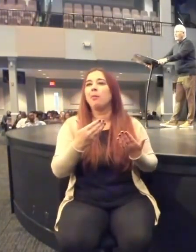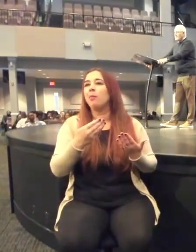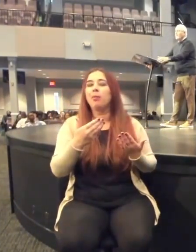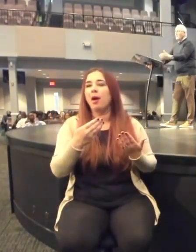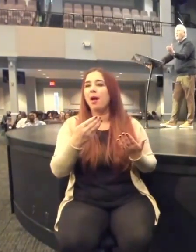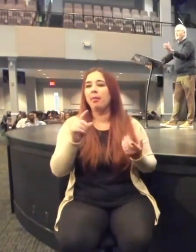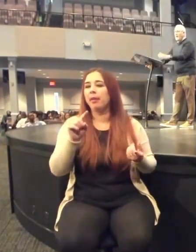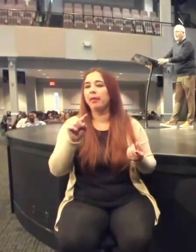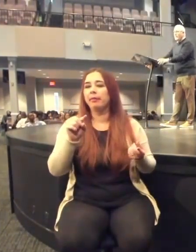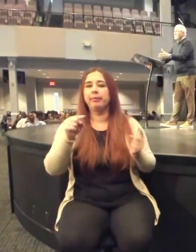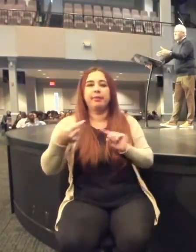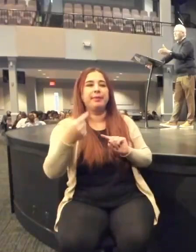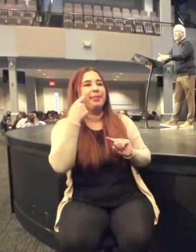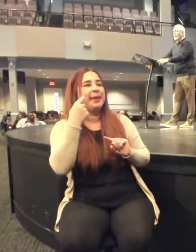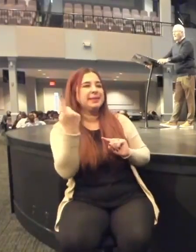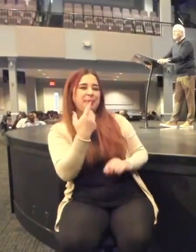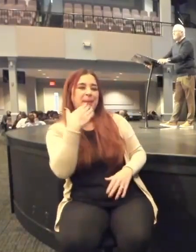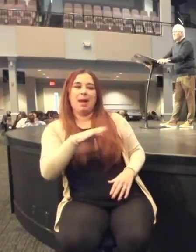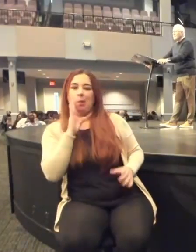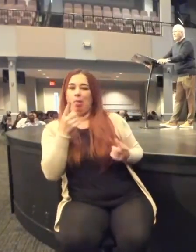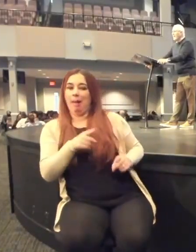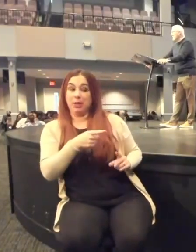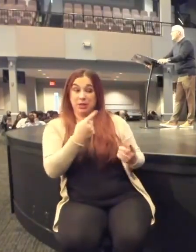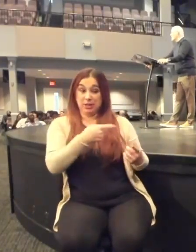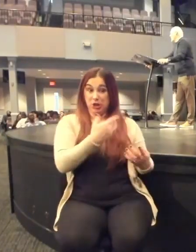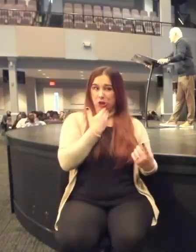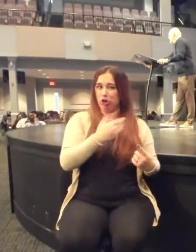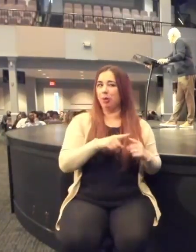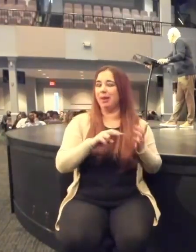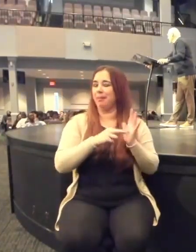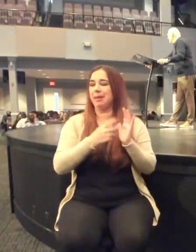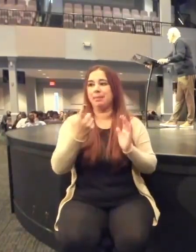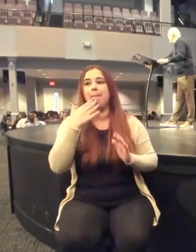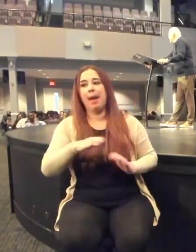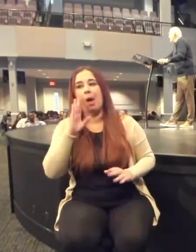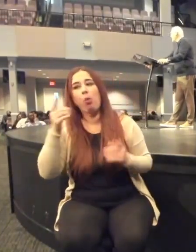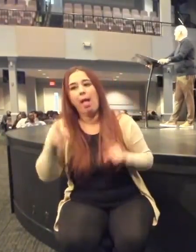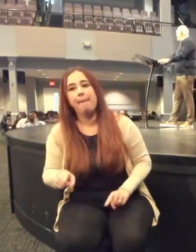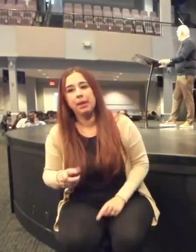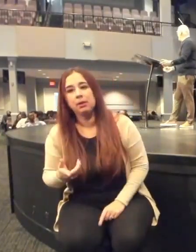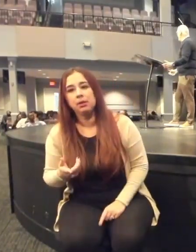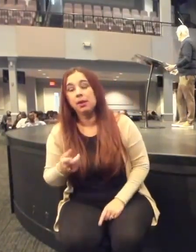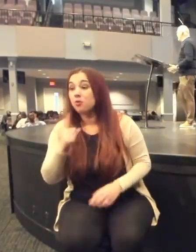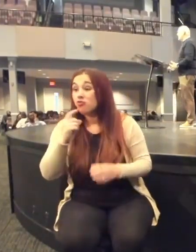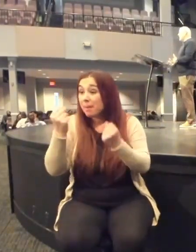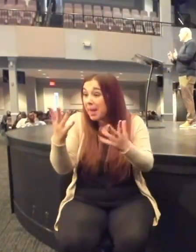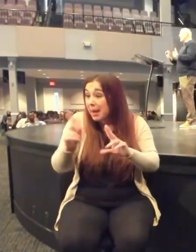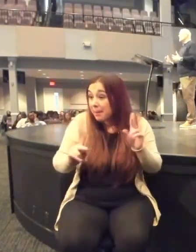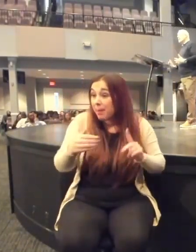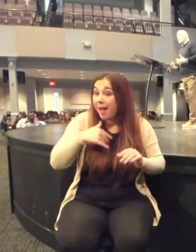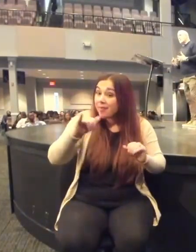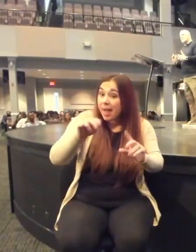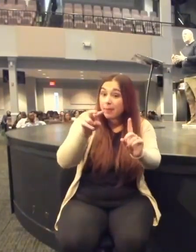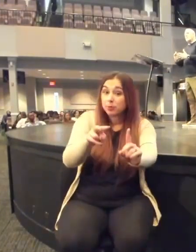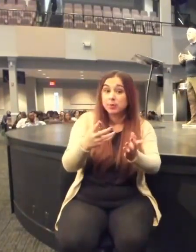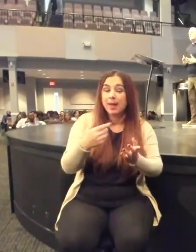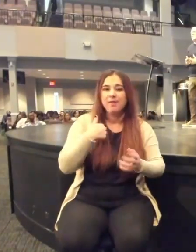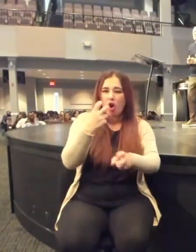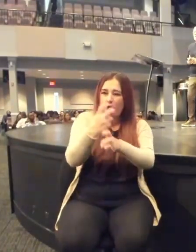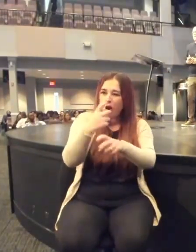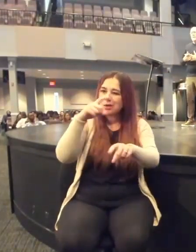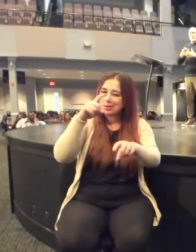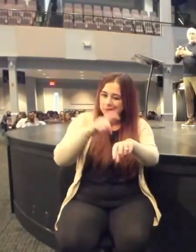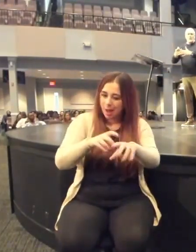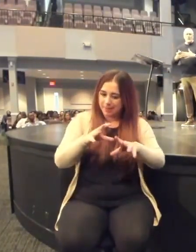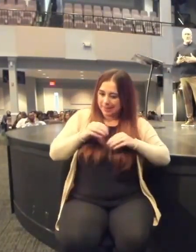by expecting something bad to happen. It's good right now, but something bad must be on the way. And there are a lot of people that are like that. They have a hard time receiving good